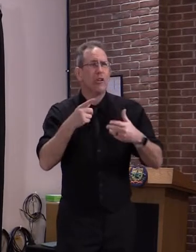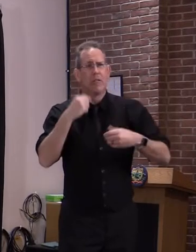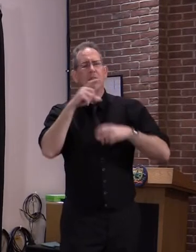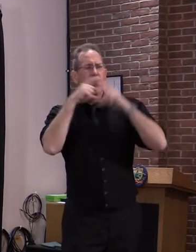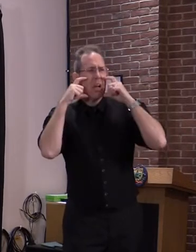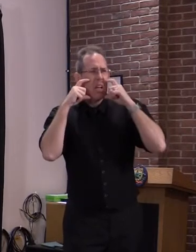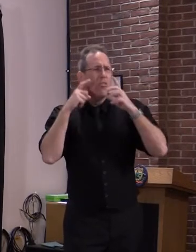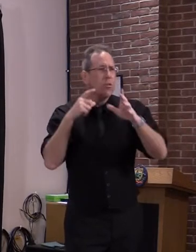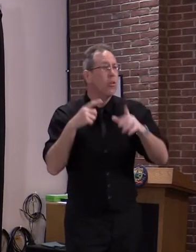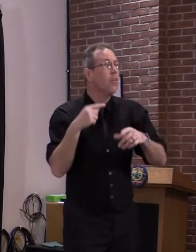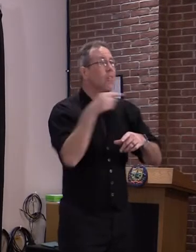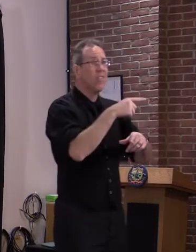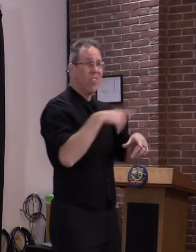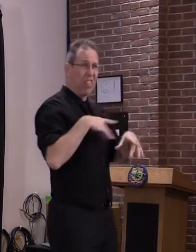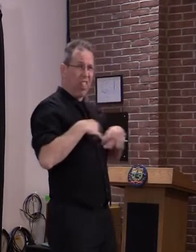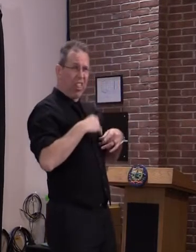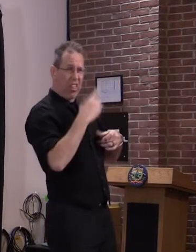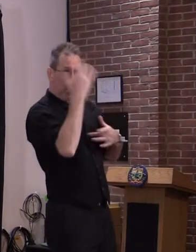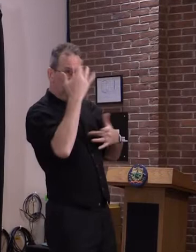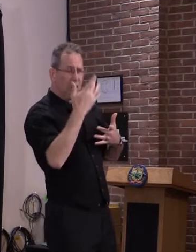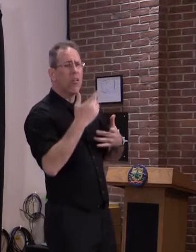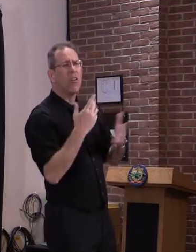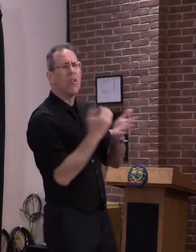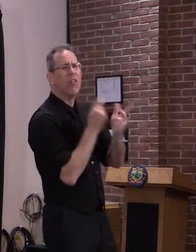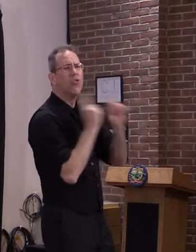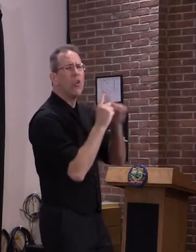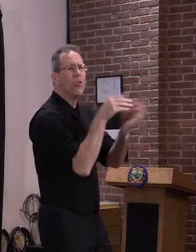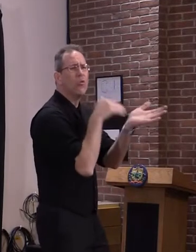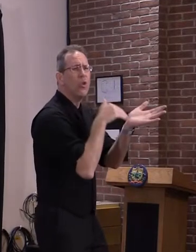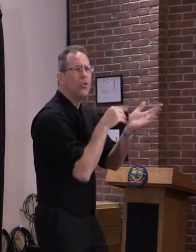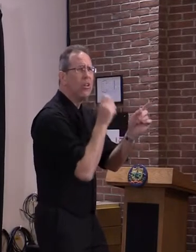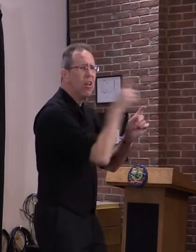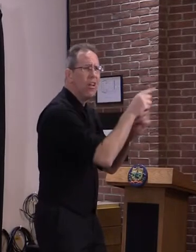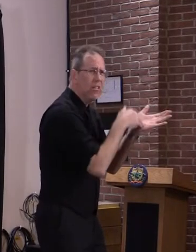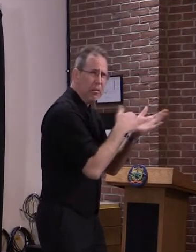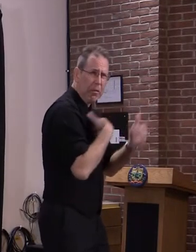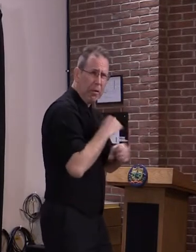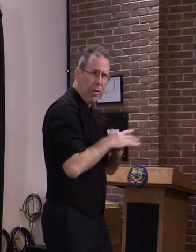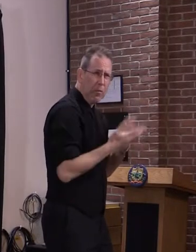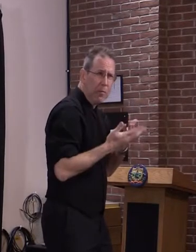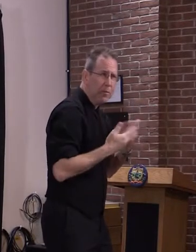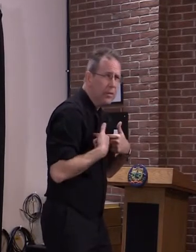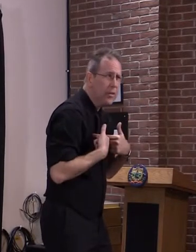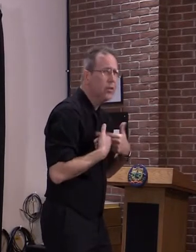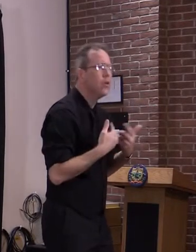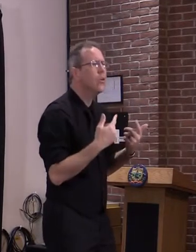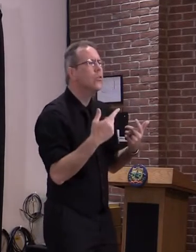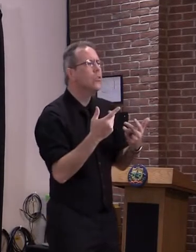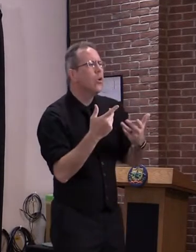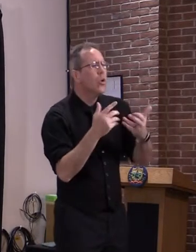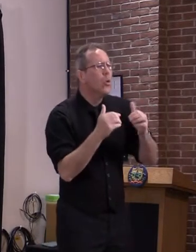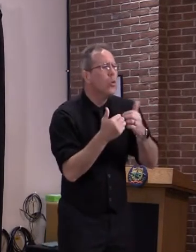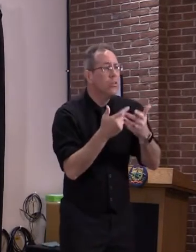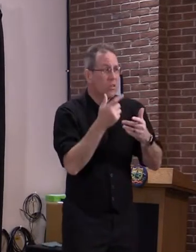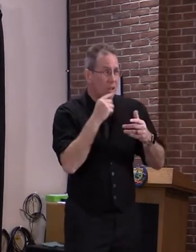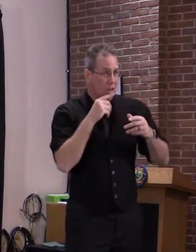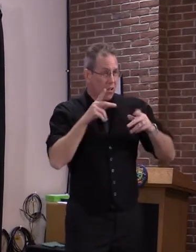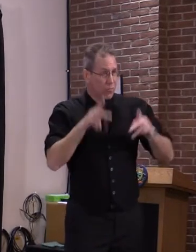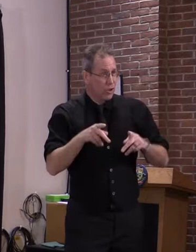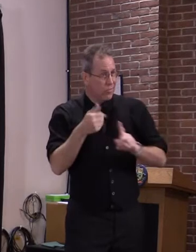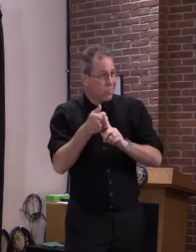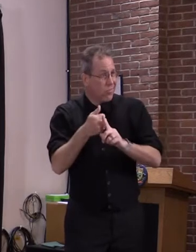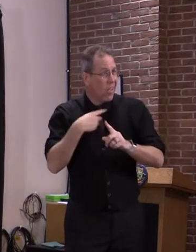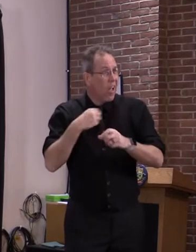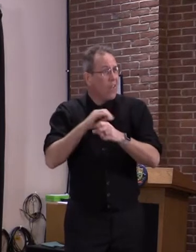you at higher risk continues to be updated, so consult the CDC list or talk to your healthcare provider if you